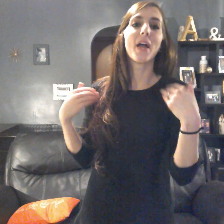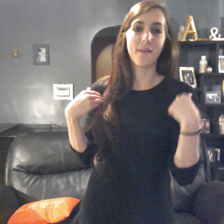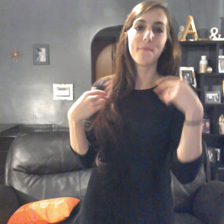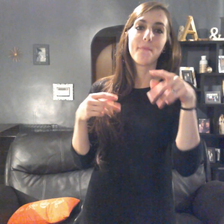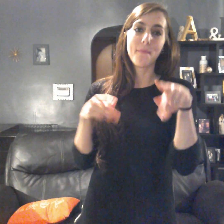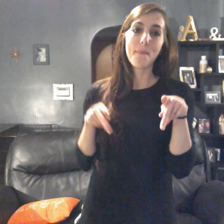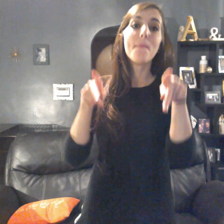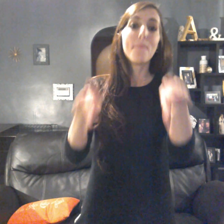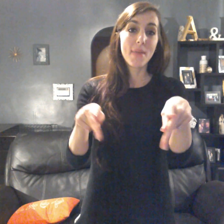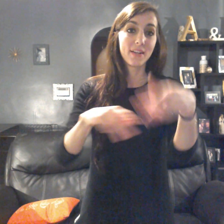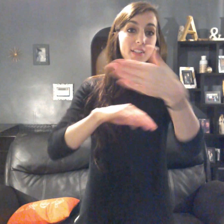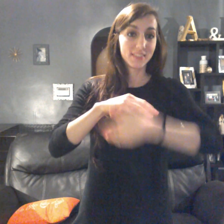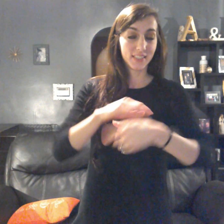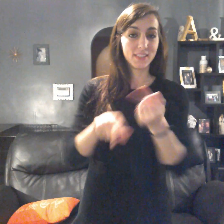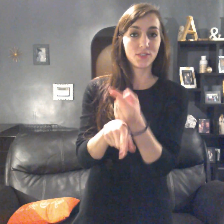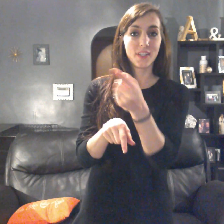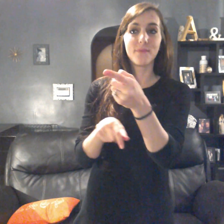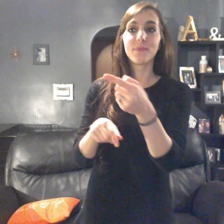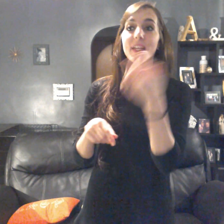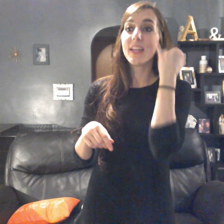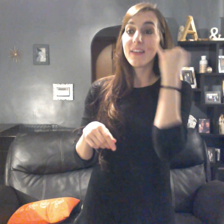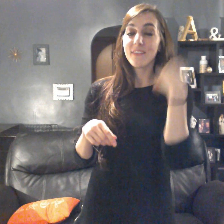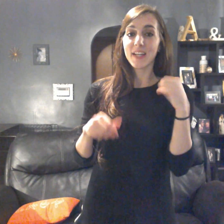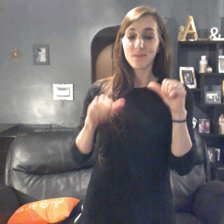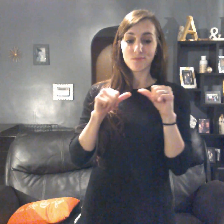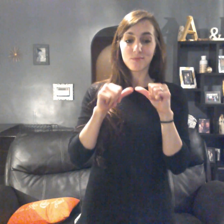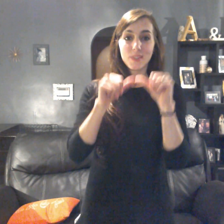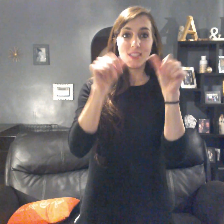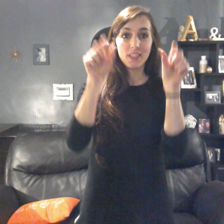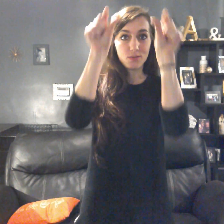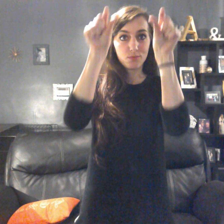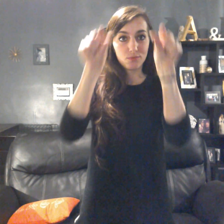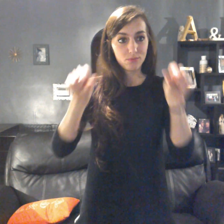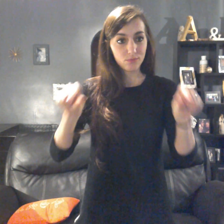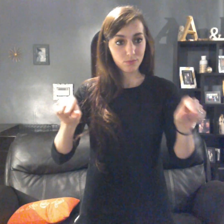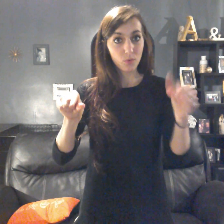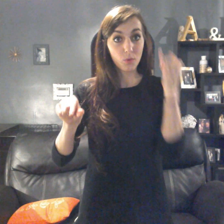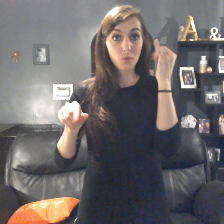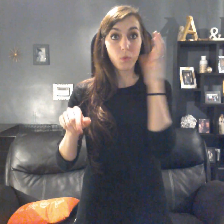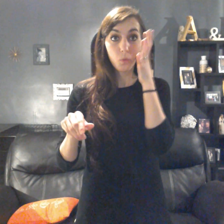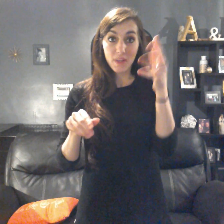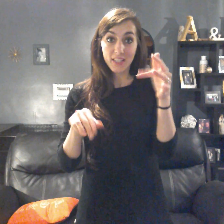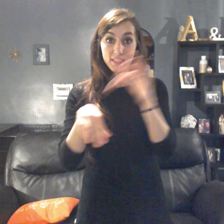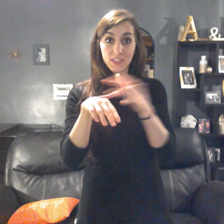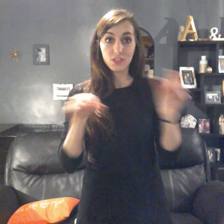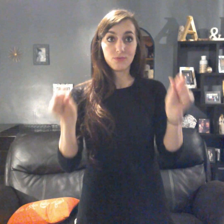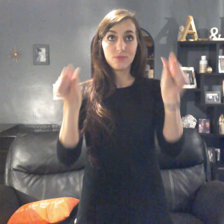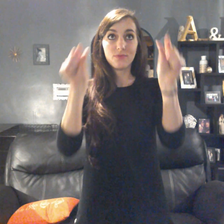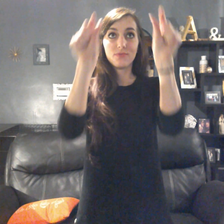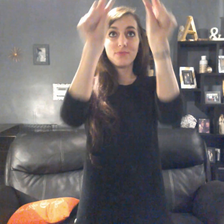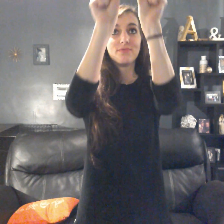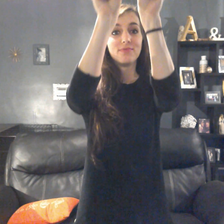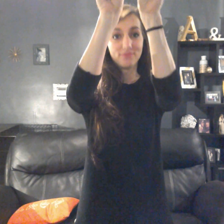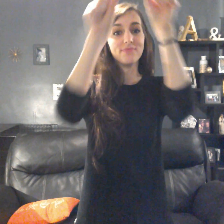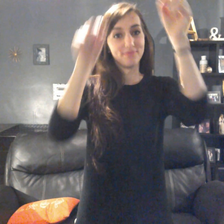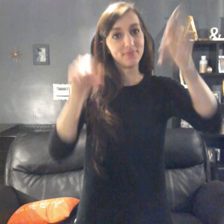touch? So that's what makes a trapezoid. It only has 2 sides that are parallel. The others